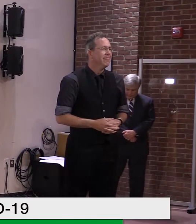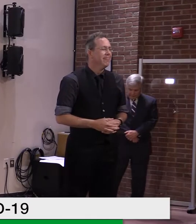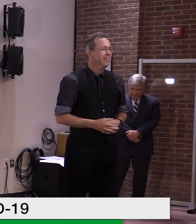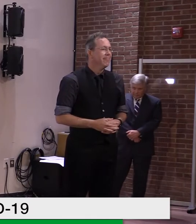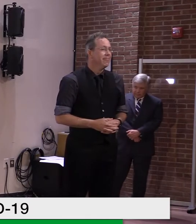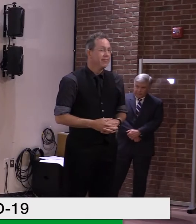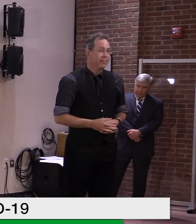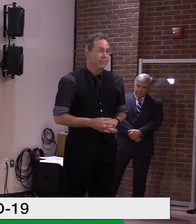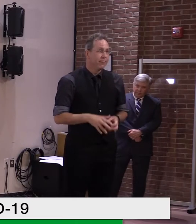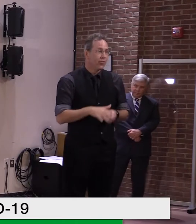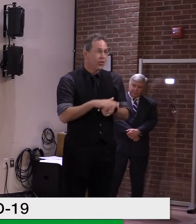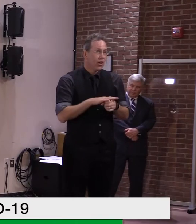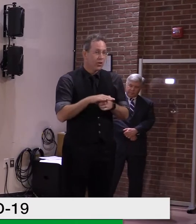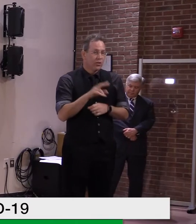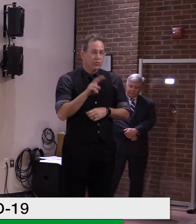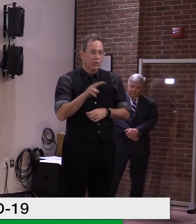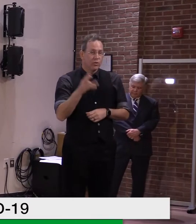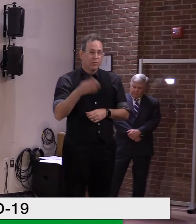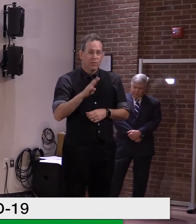Hi, can you hear me? You can.